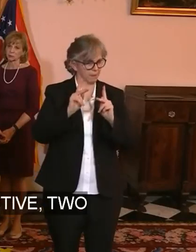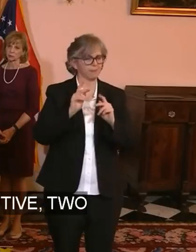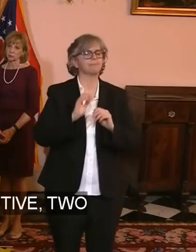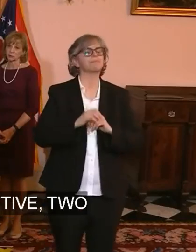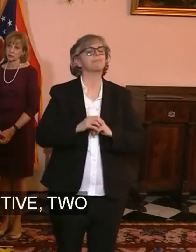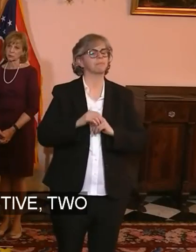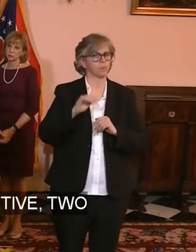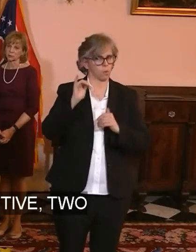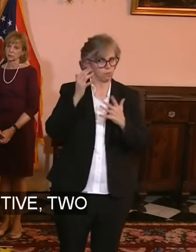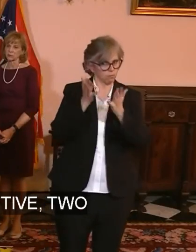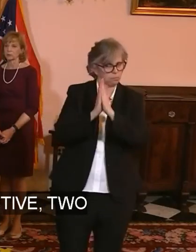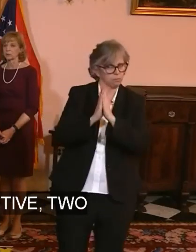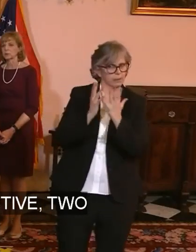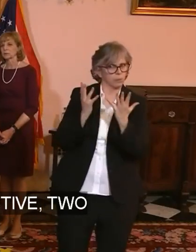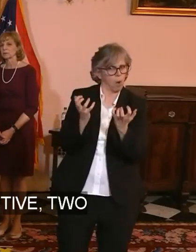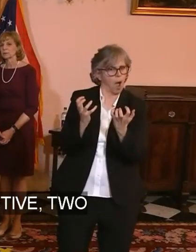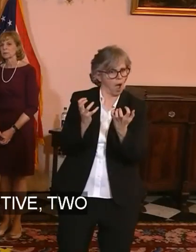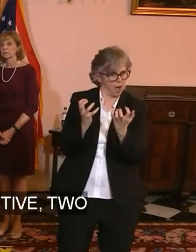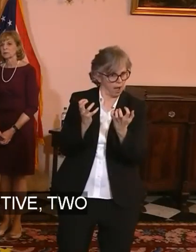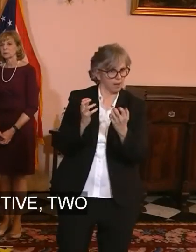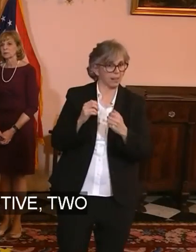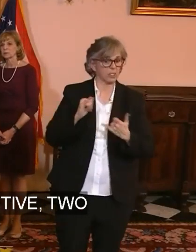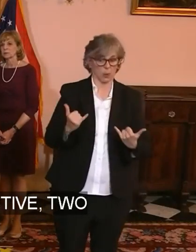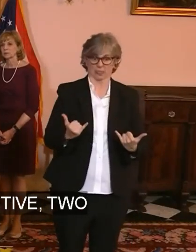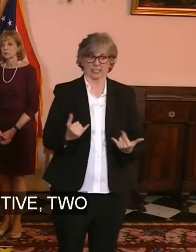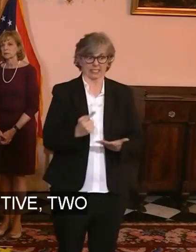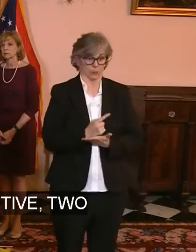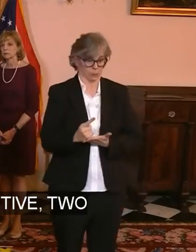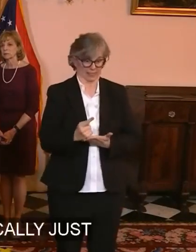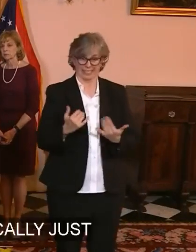days into the week. That online service,